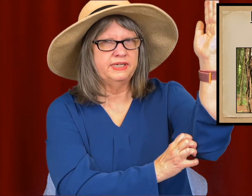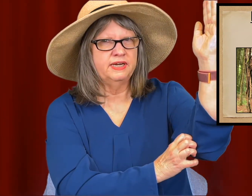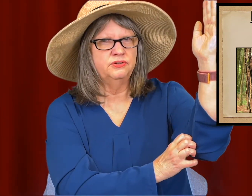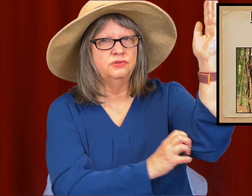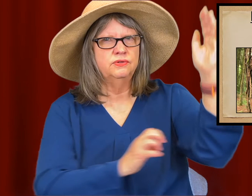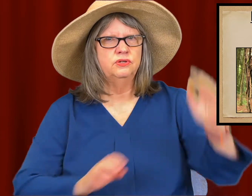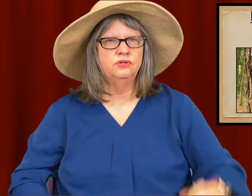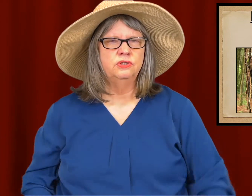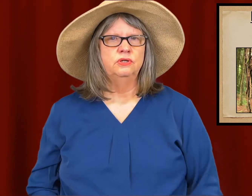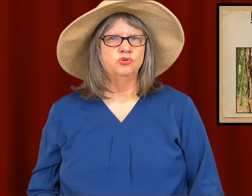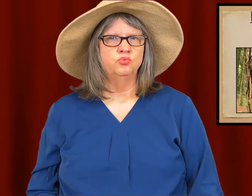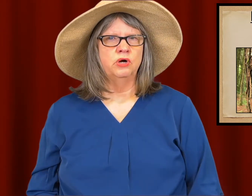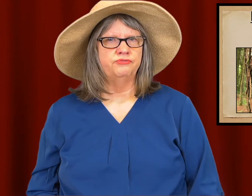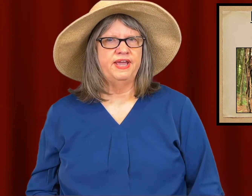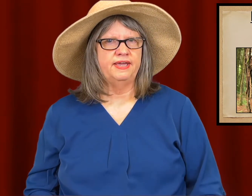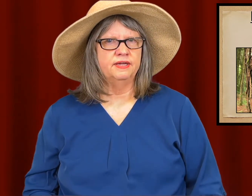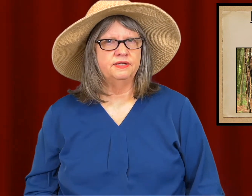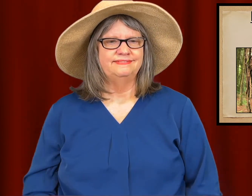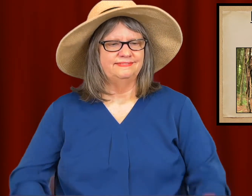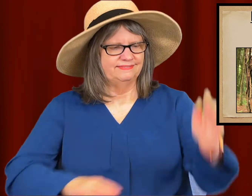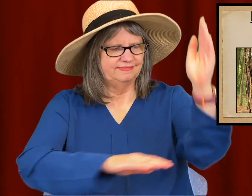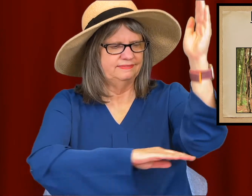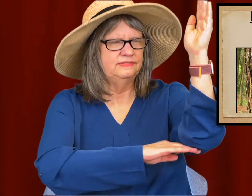down your rough hand.